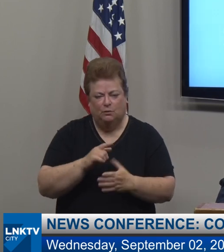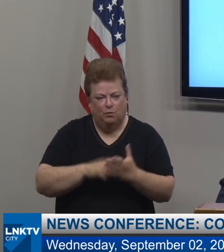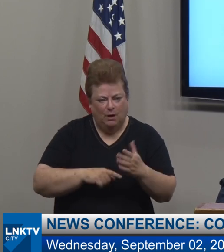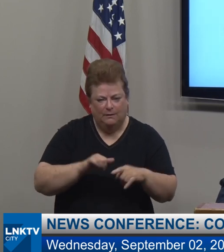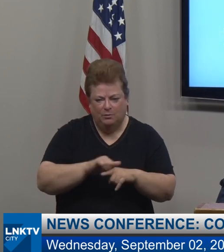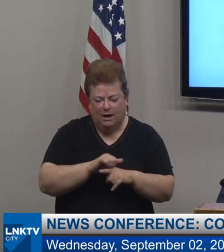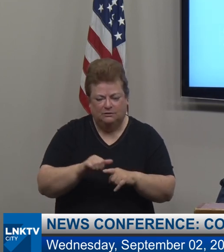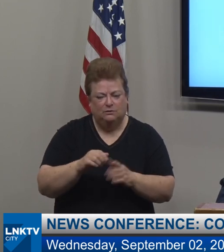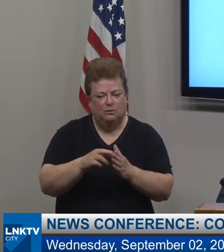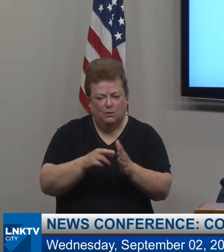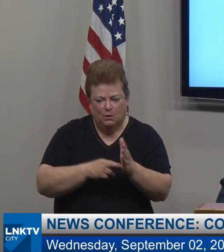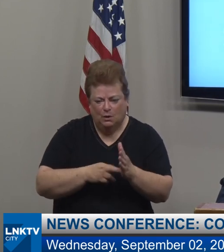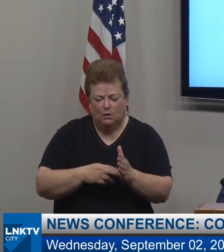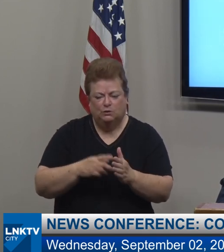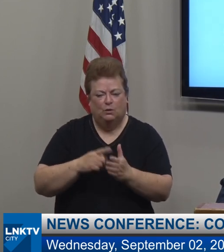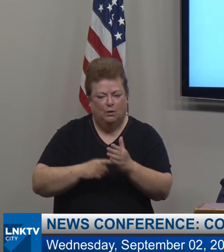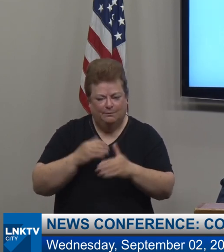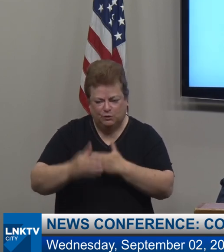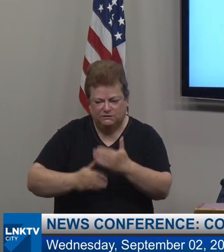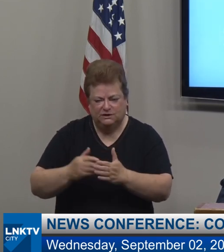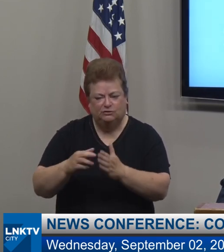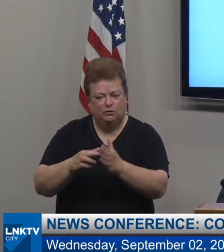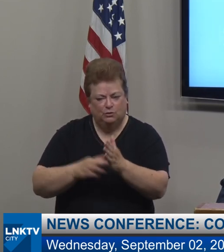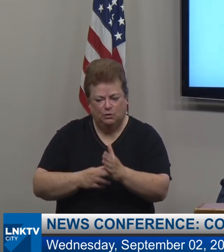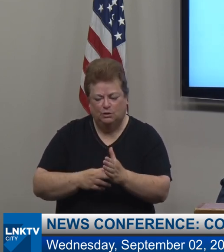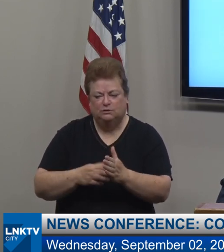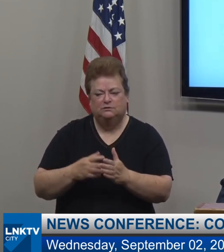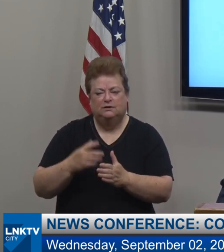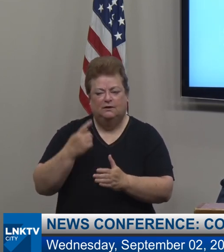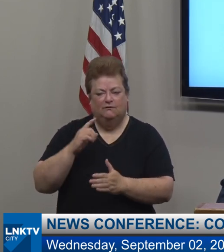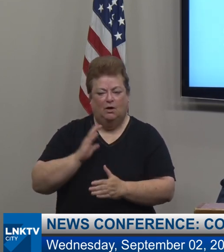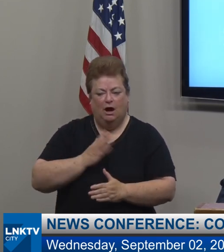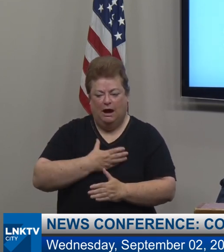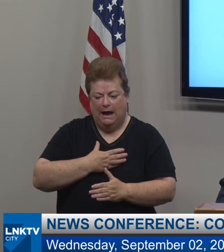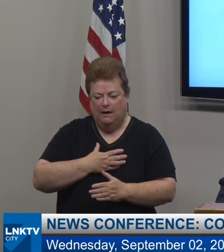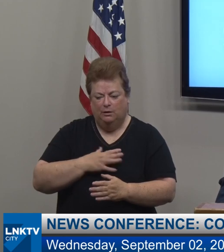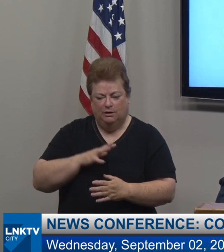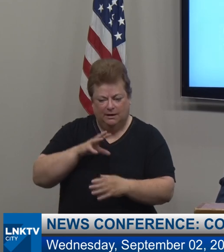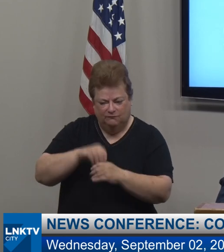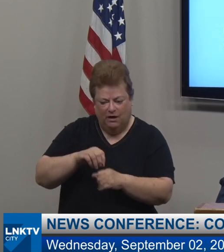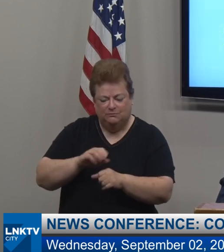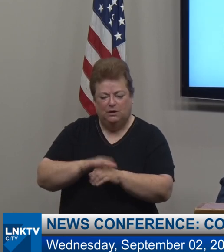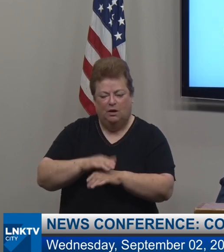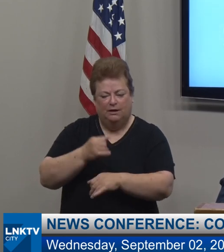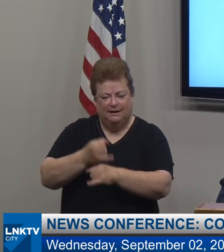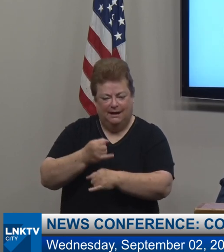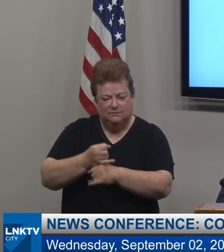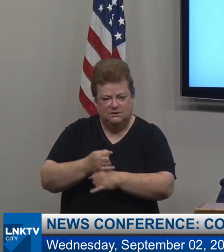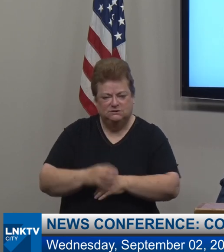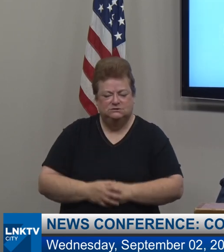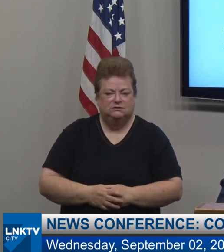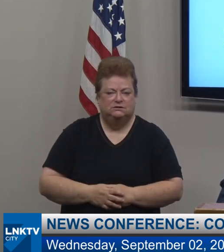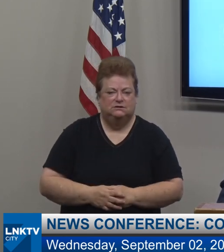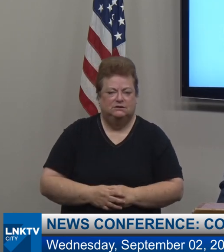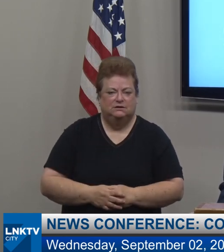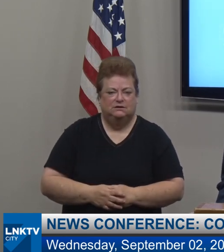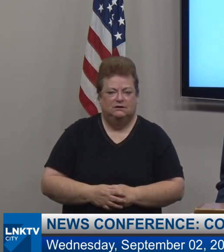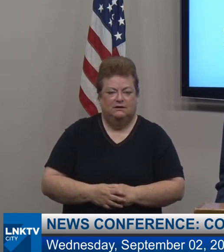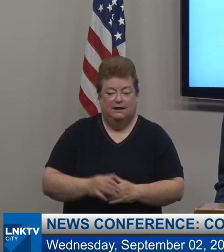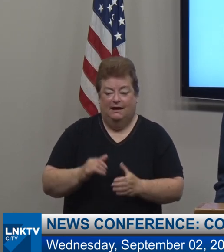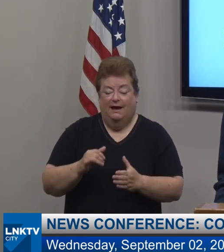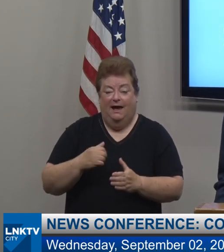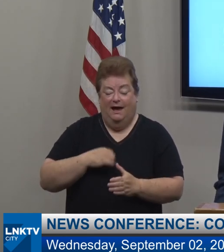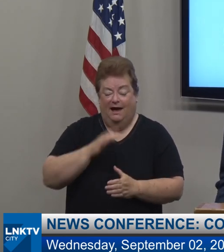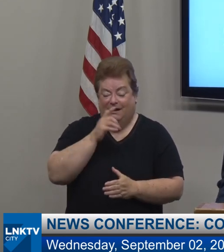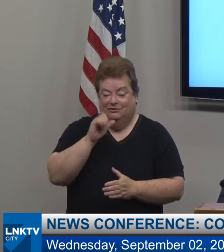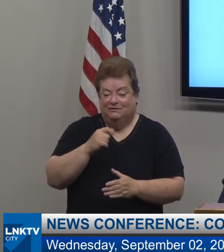the procedures and rules really are for our engagement on campus. That has been saturated, I will